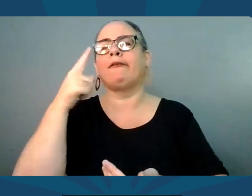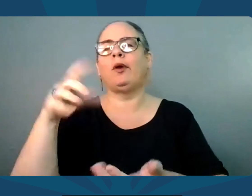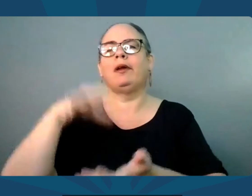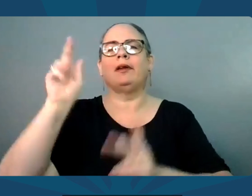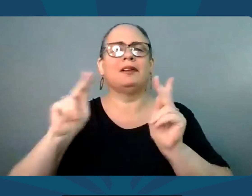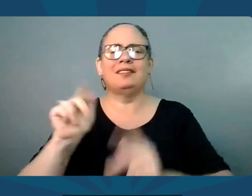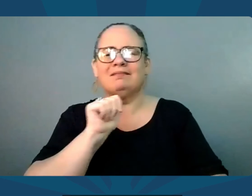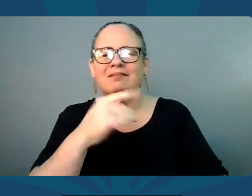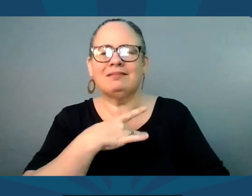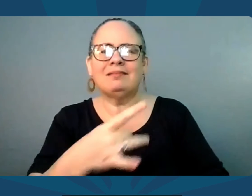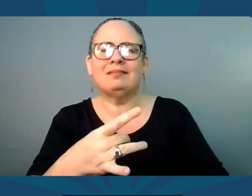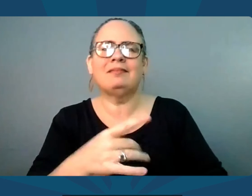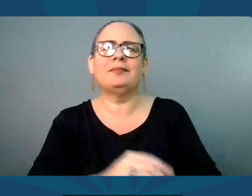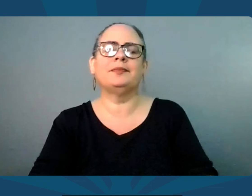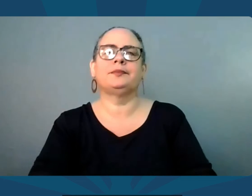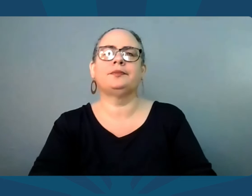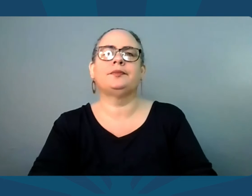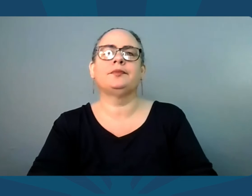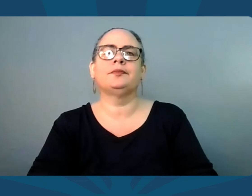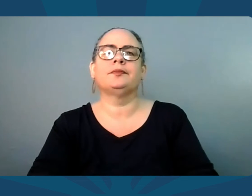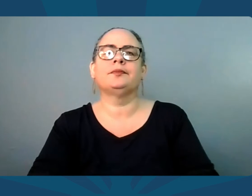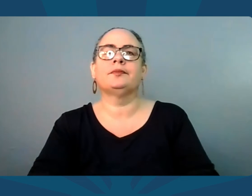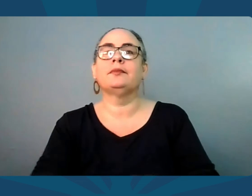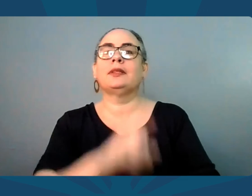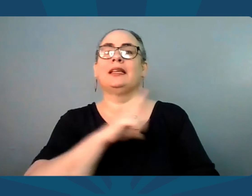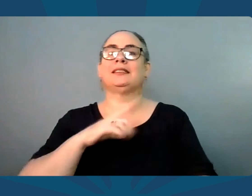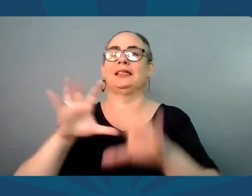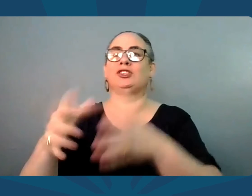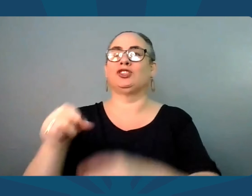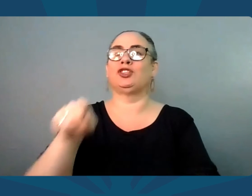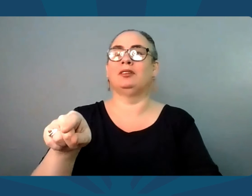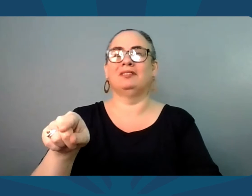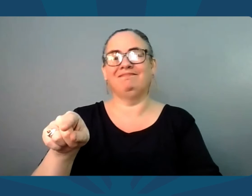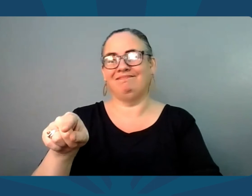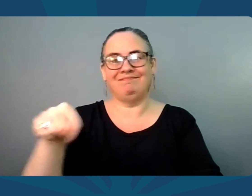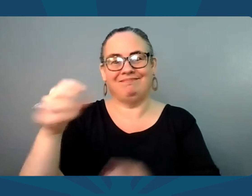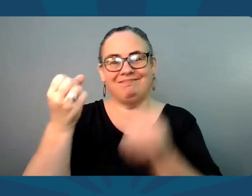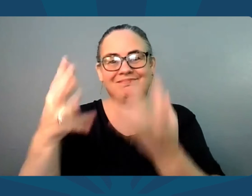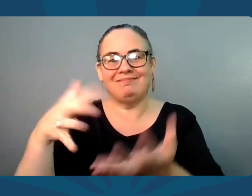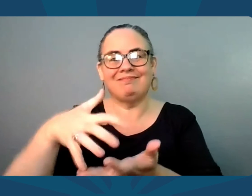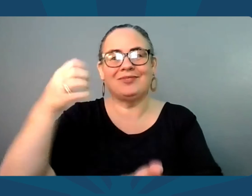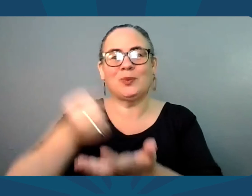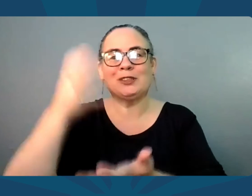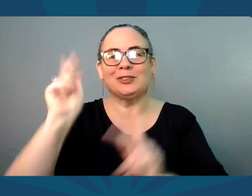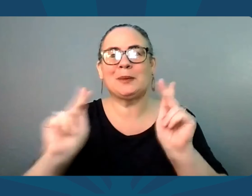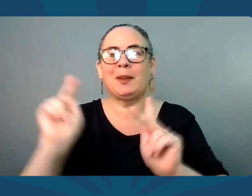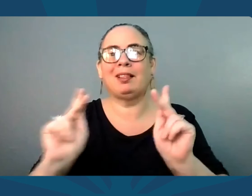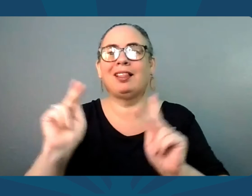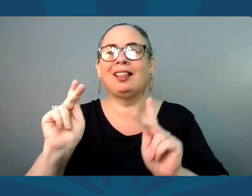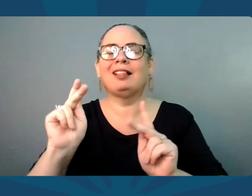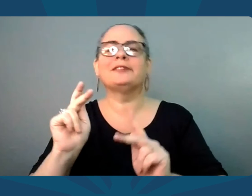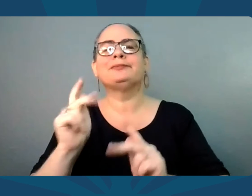The legislature is made up of wealthy people looking out for themselves and not